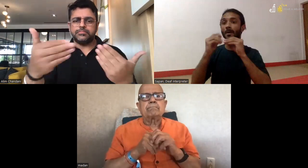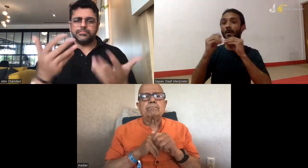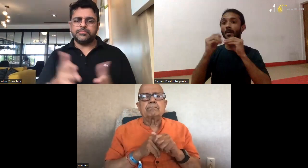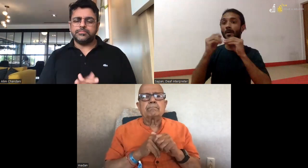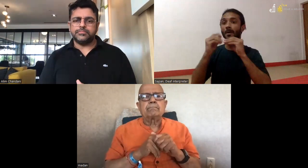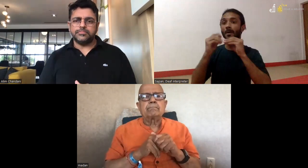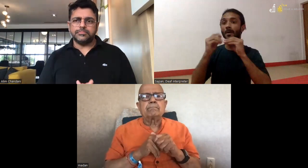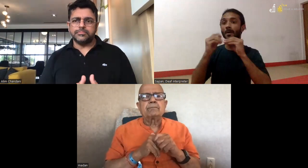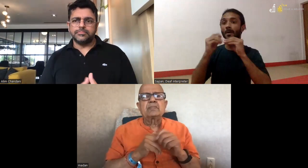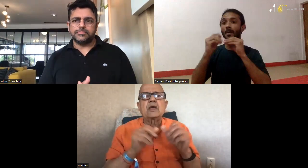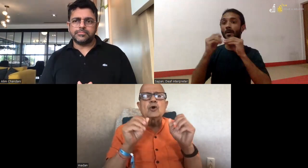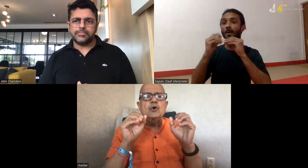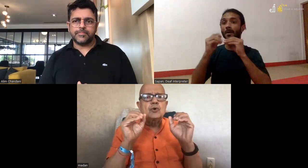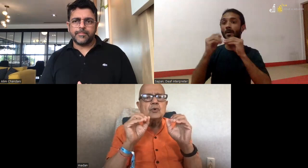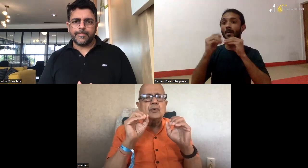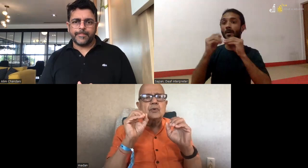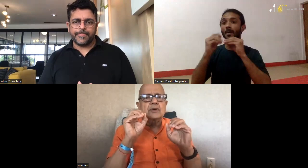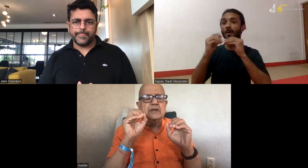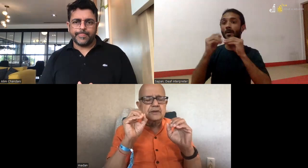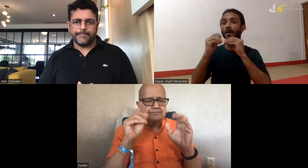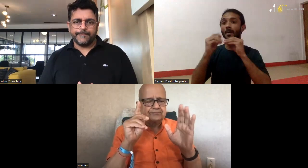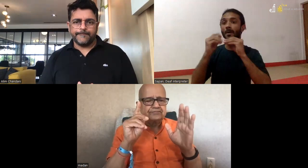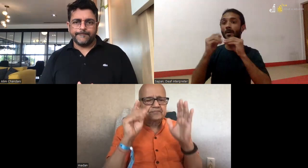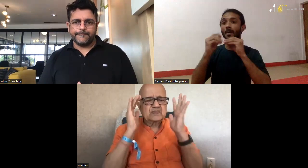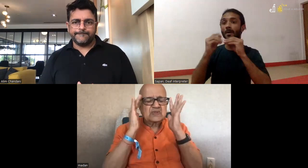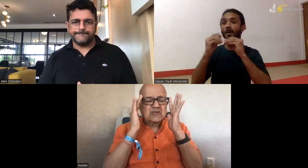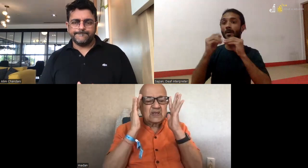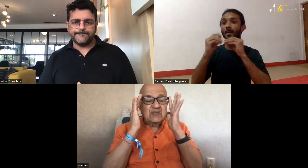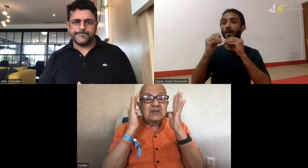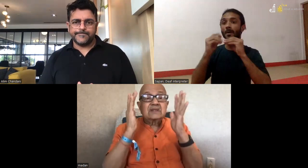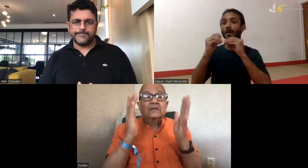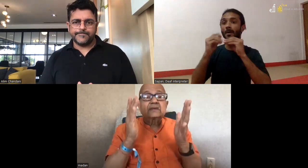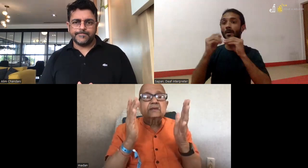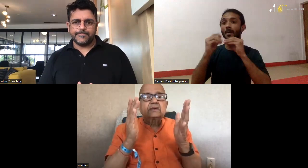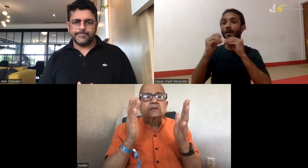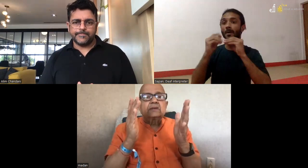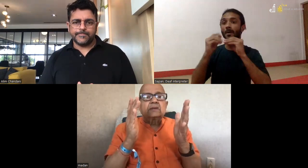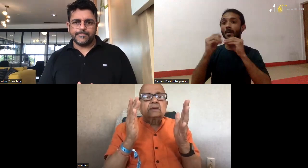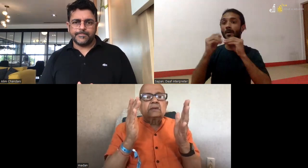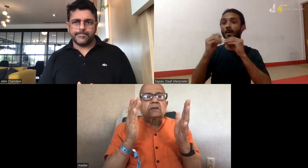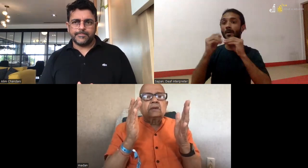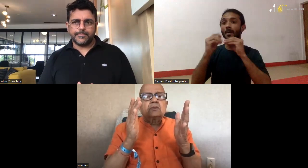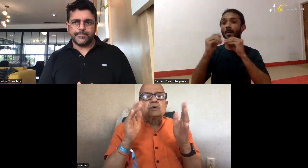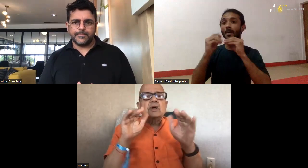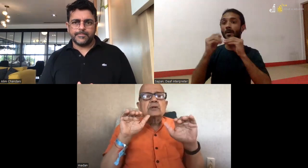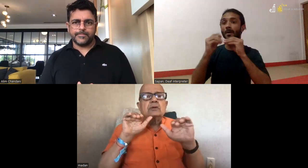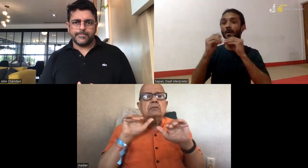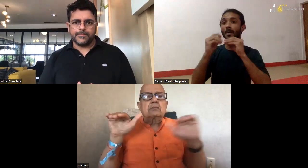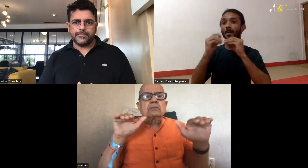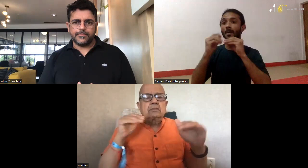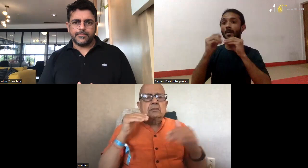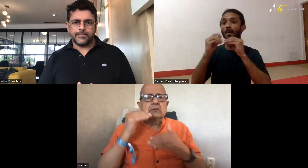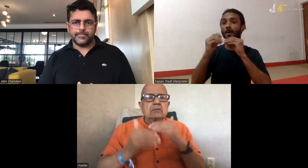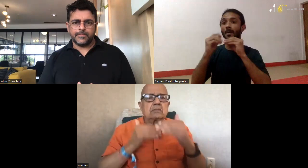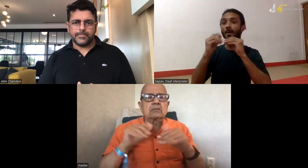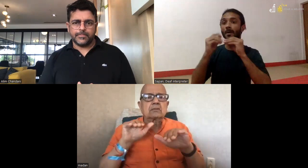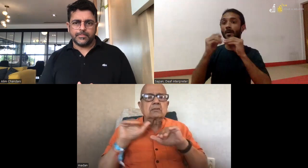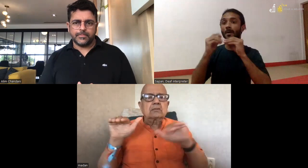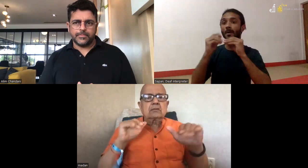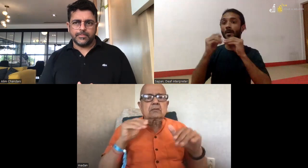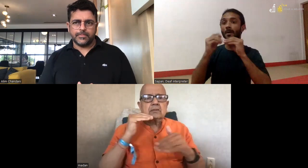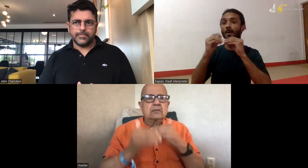So when the deaf people do the certified course, so later on there would be a possibility that we